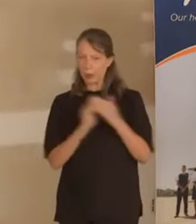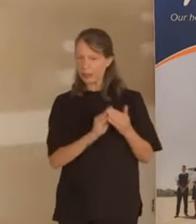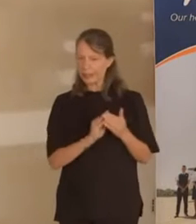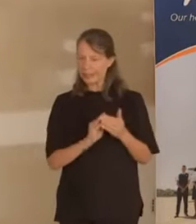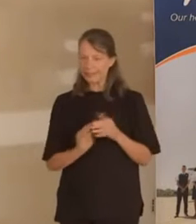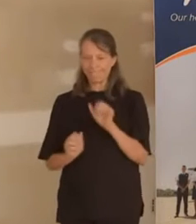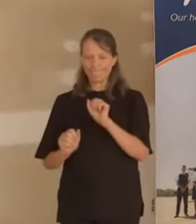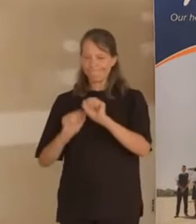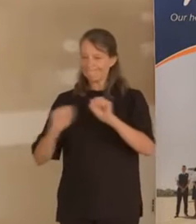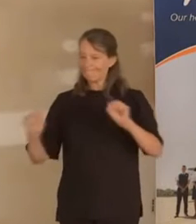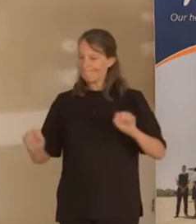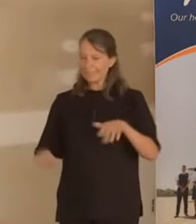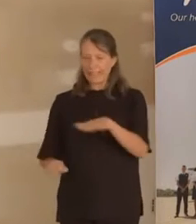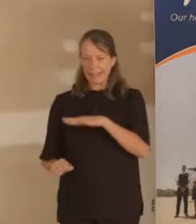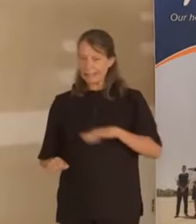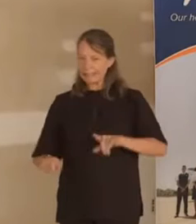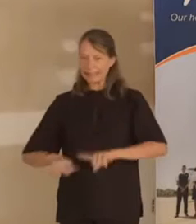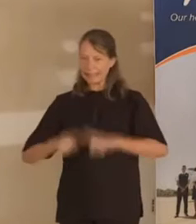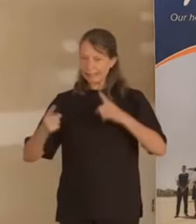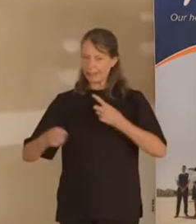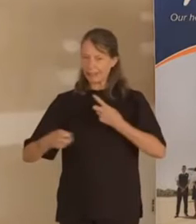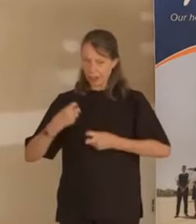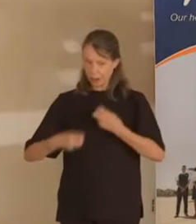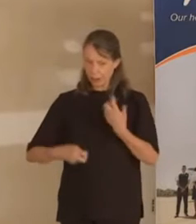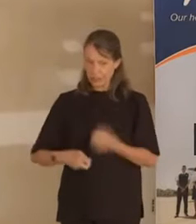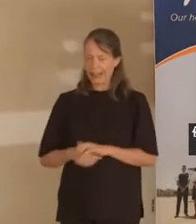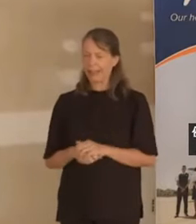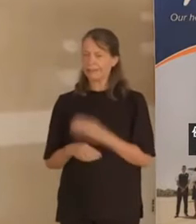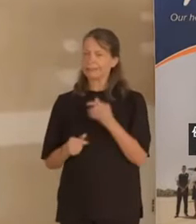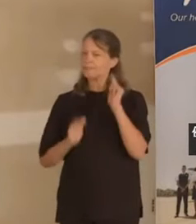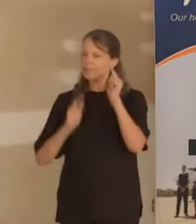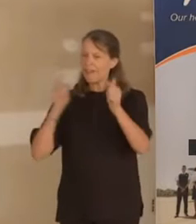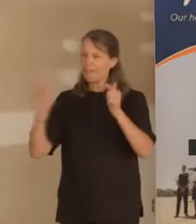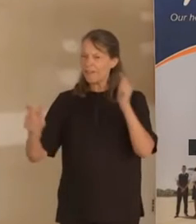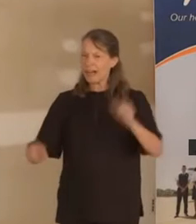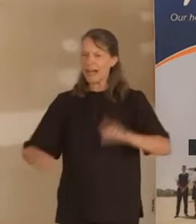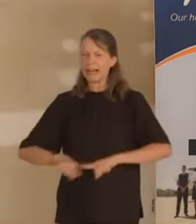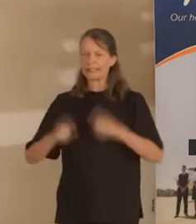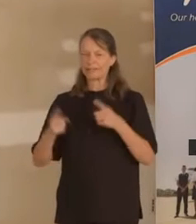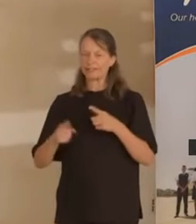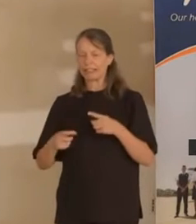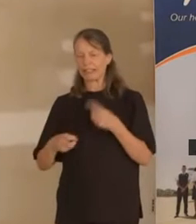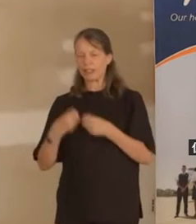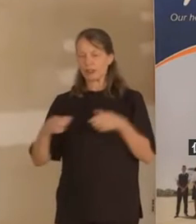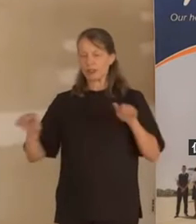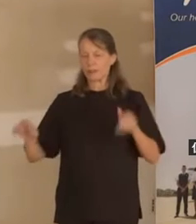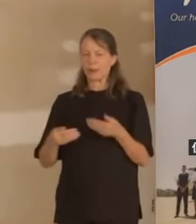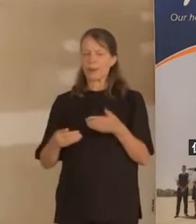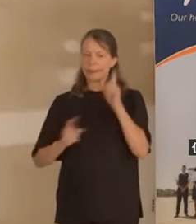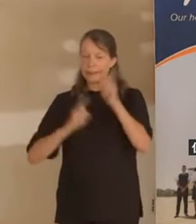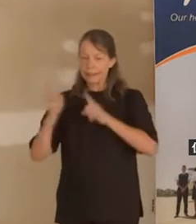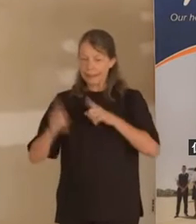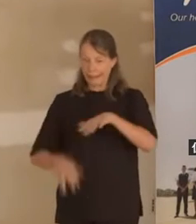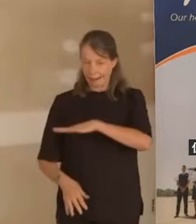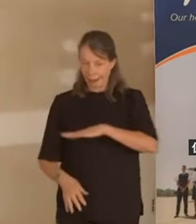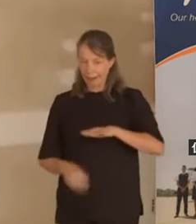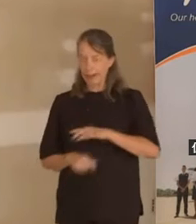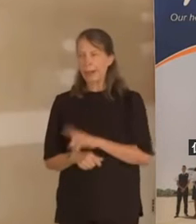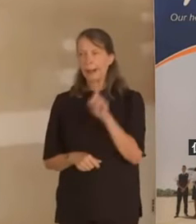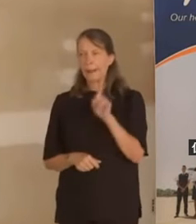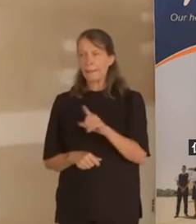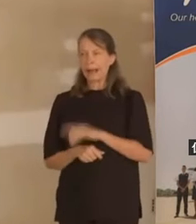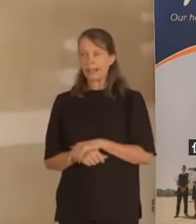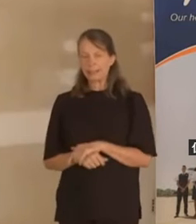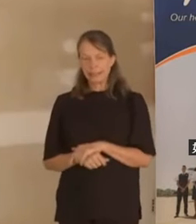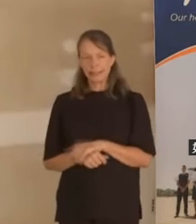areas. Those in Western Sydney, for example, are very different to those in regional and remote locations across our state. But we can't